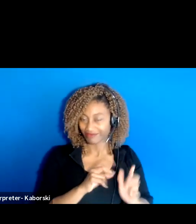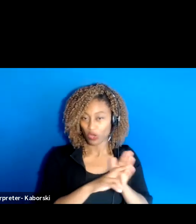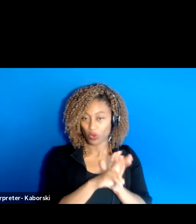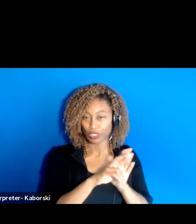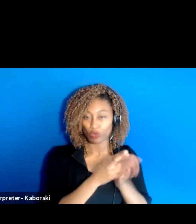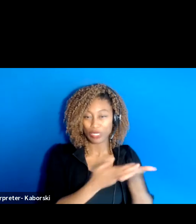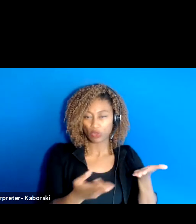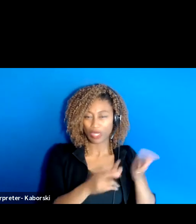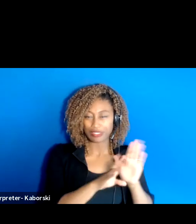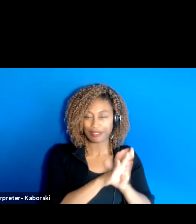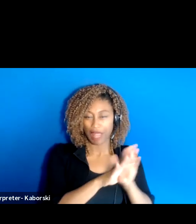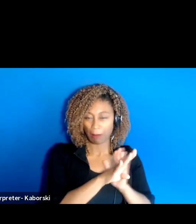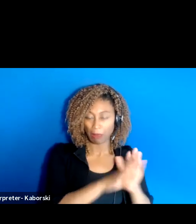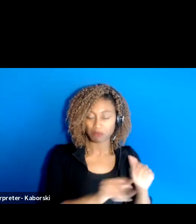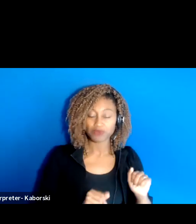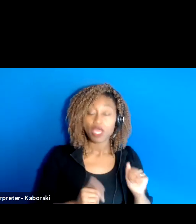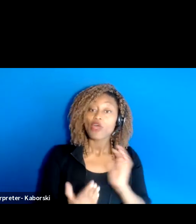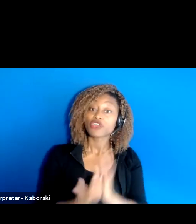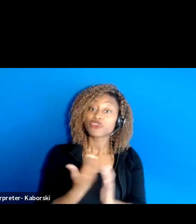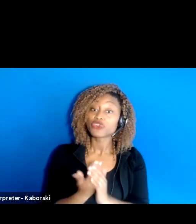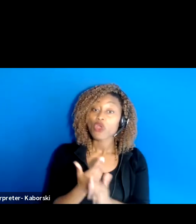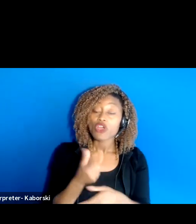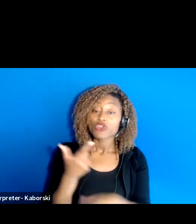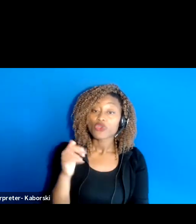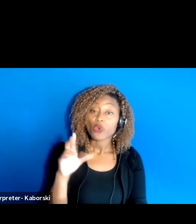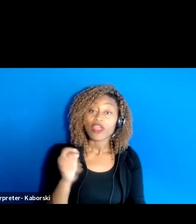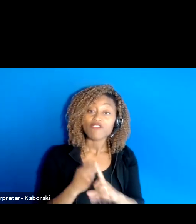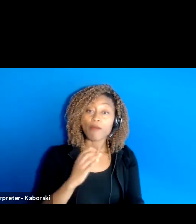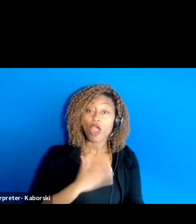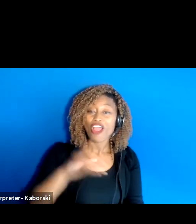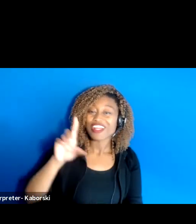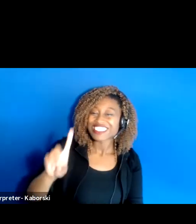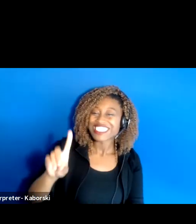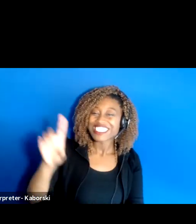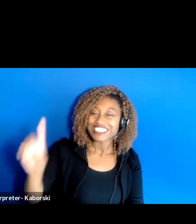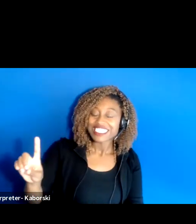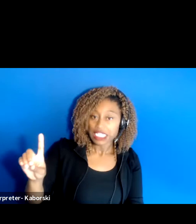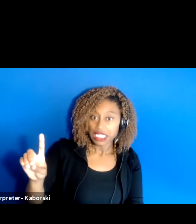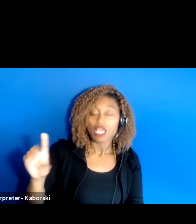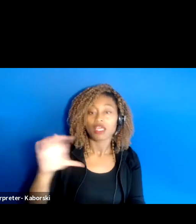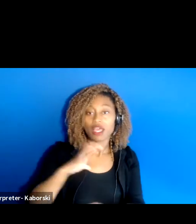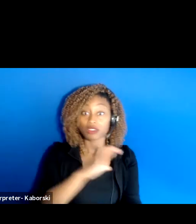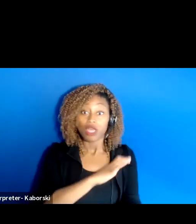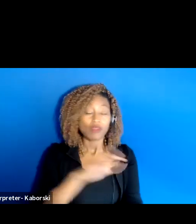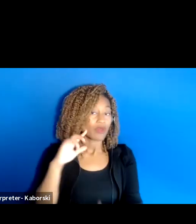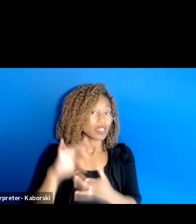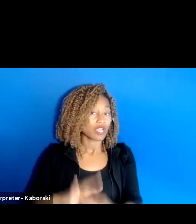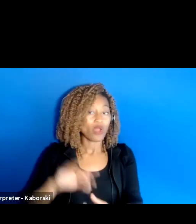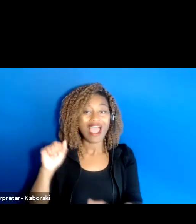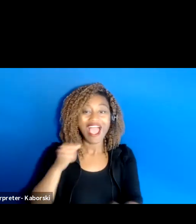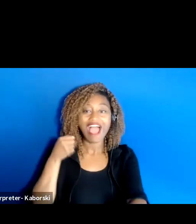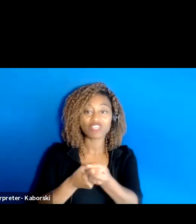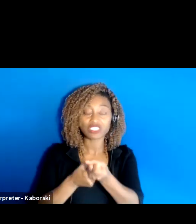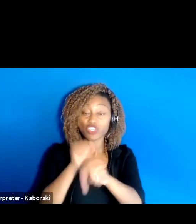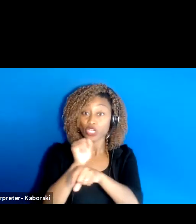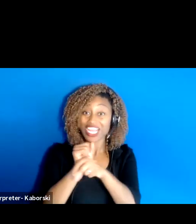we have a new grant from our DD Council, and it relates to not only our advocacy work, but our outreach